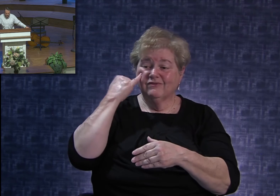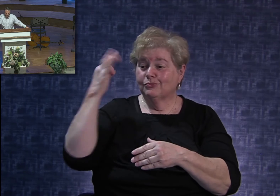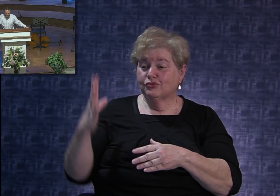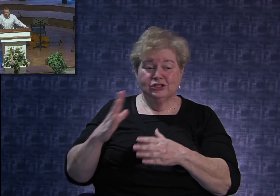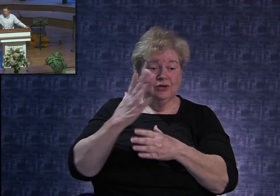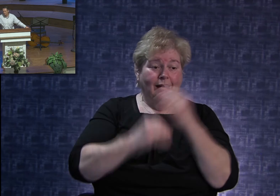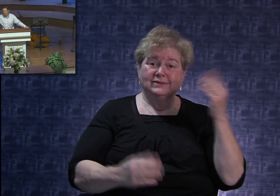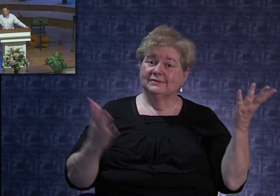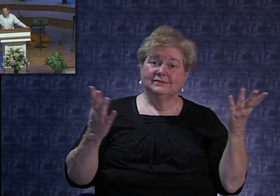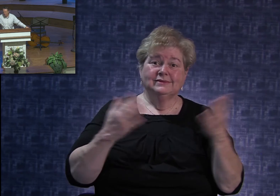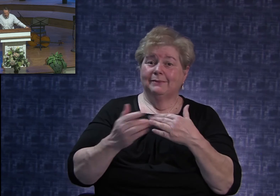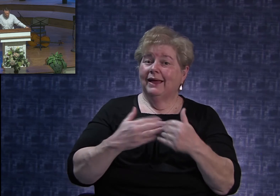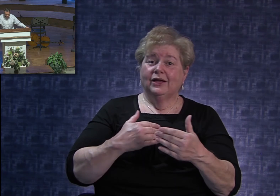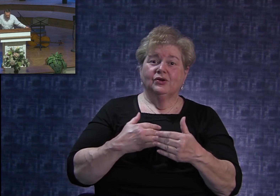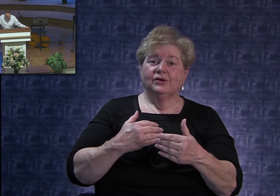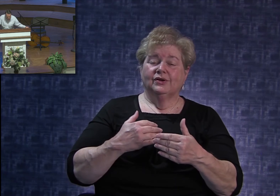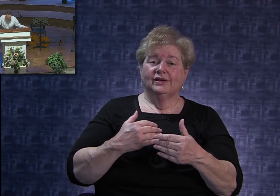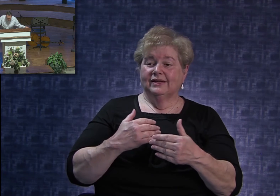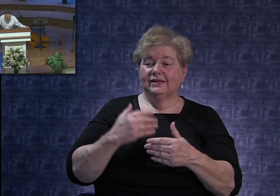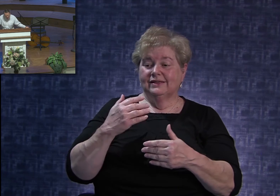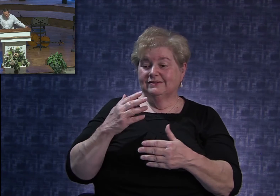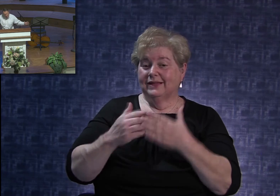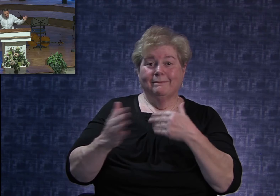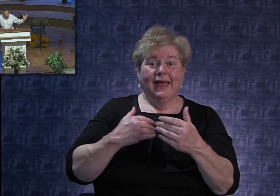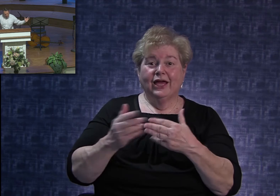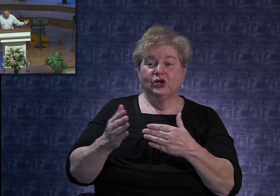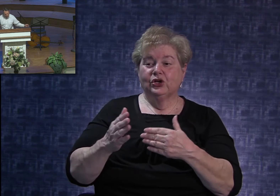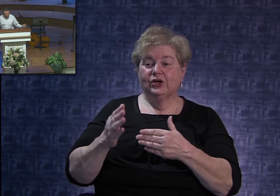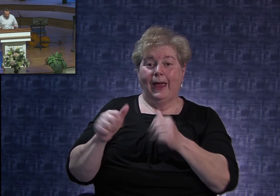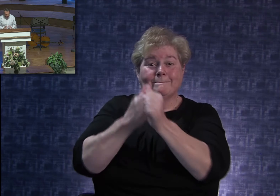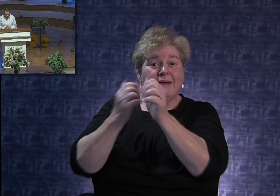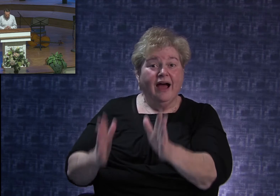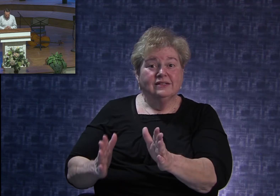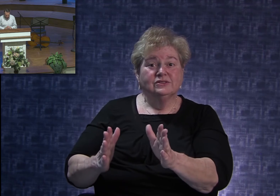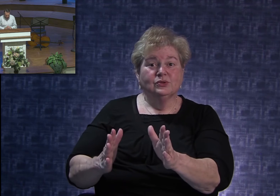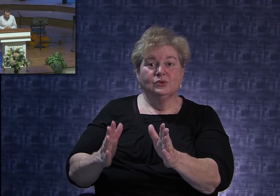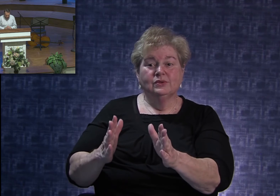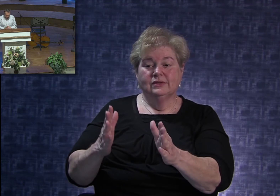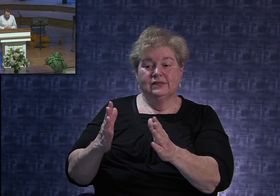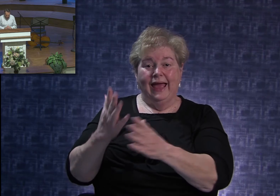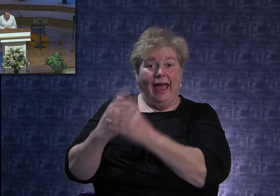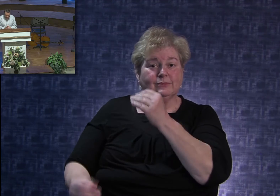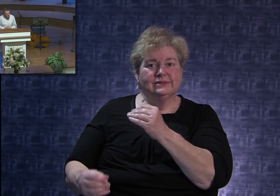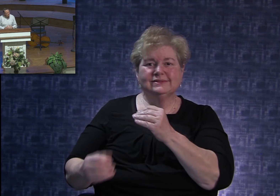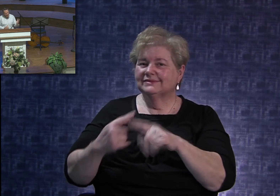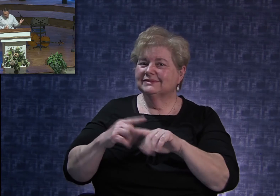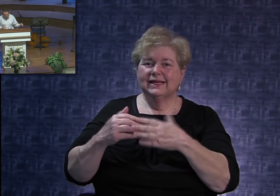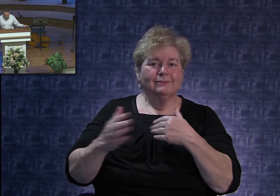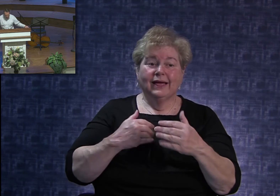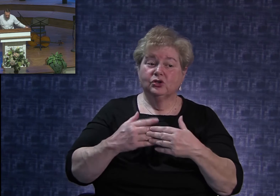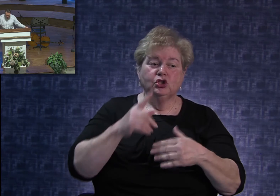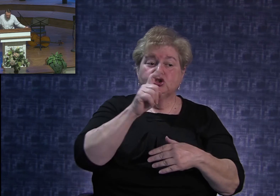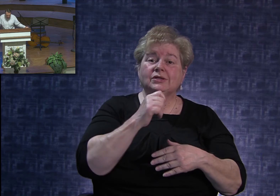of leadership, even in the absence of an apostle, even in the absence of other church leaders. Their obedience was not to